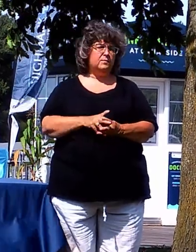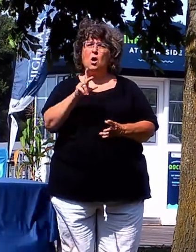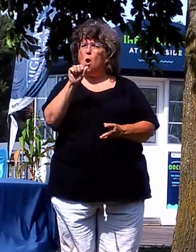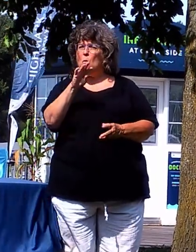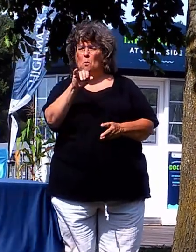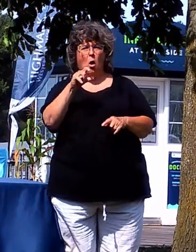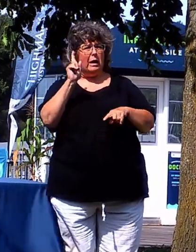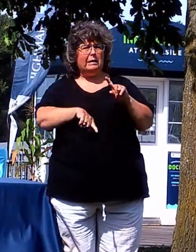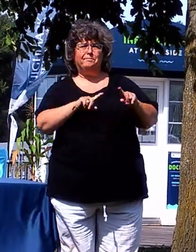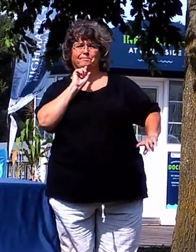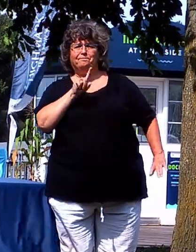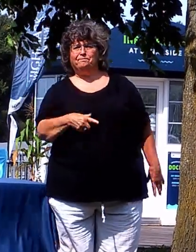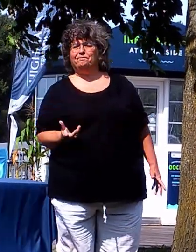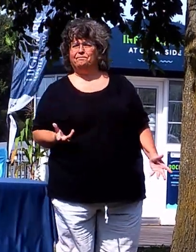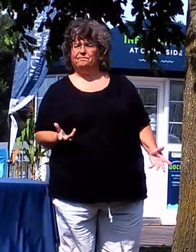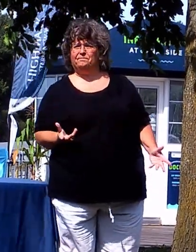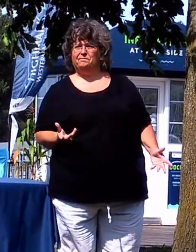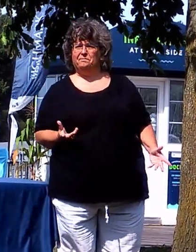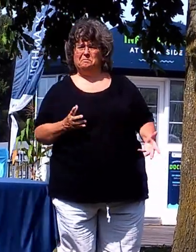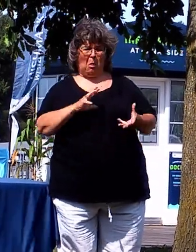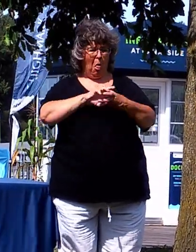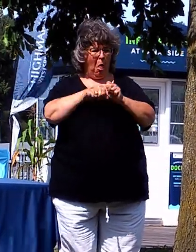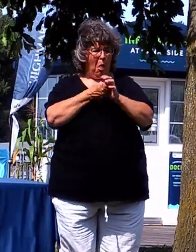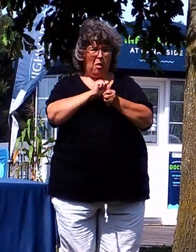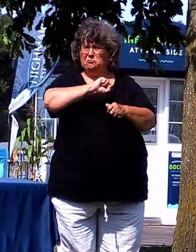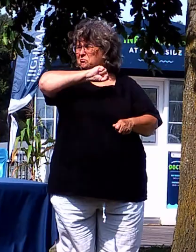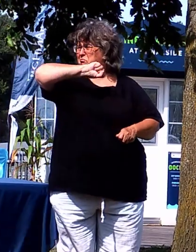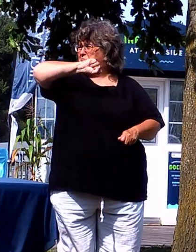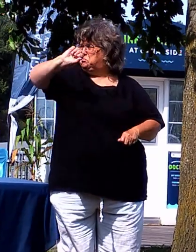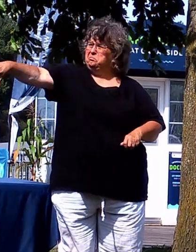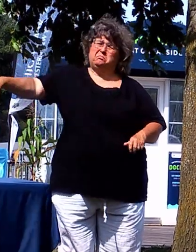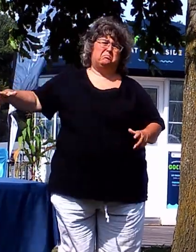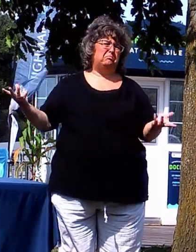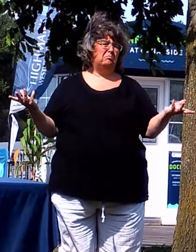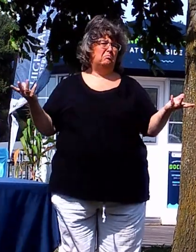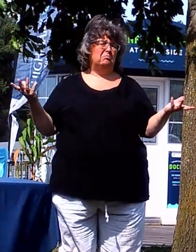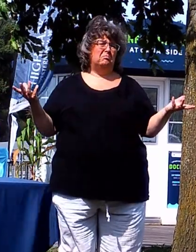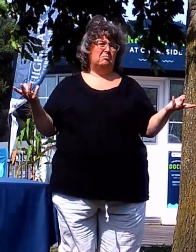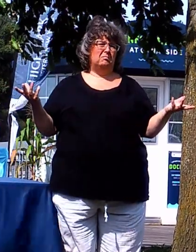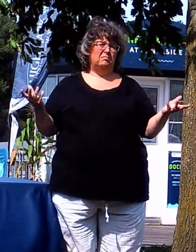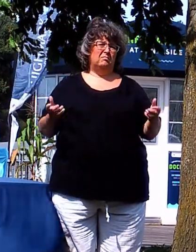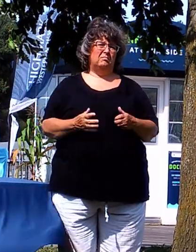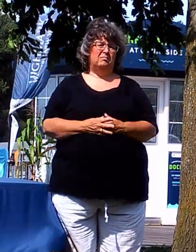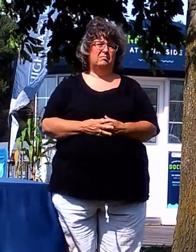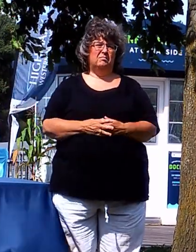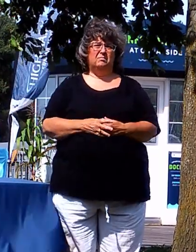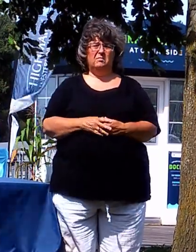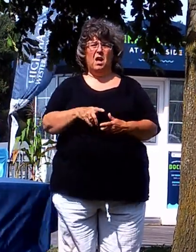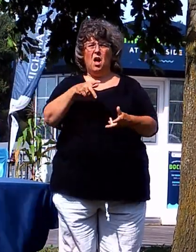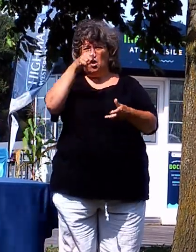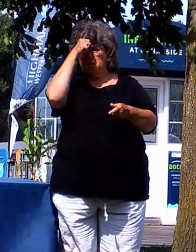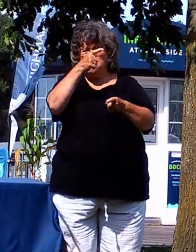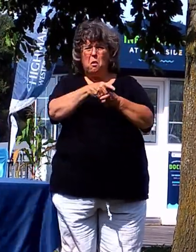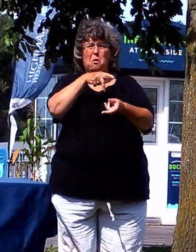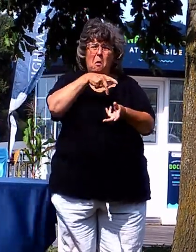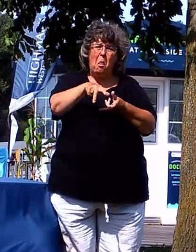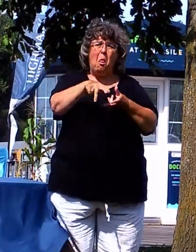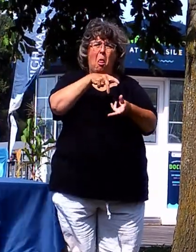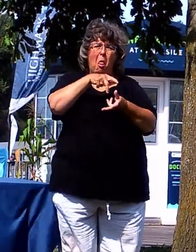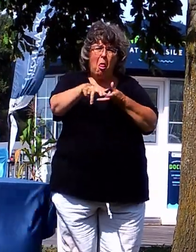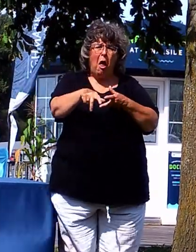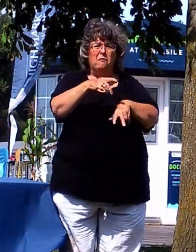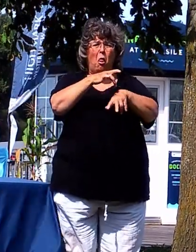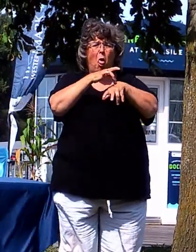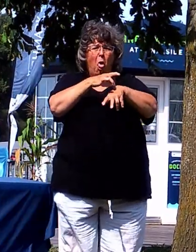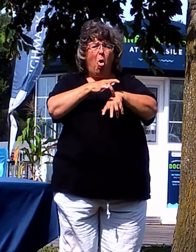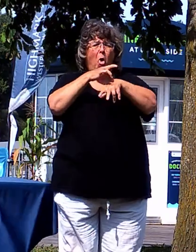Ramon could not even answer. He just crumpled up the drawing and threw it across the room. Leon's laughter haunted Ramon. He kept